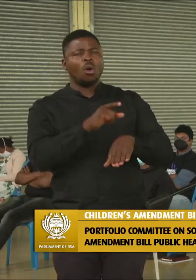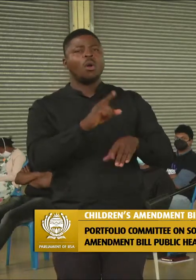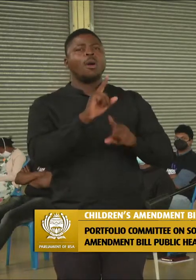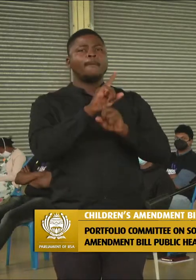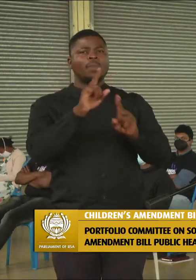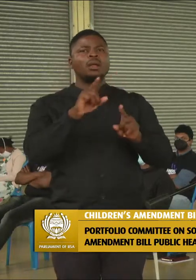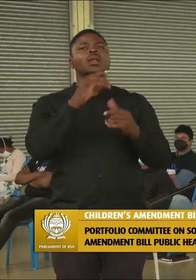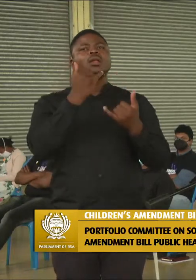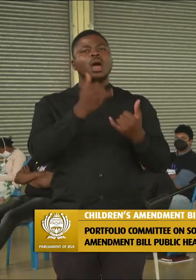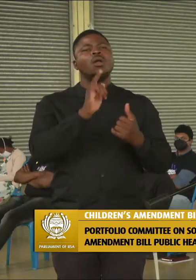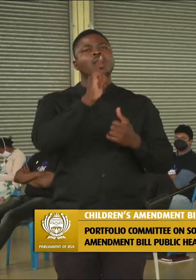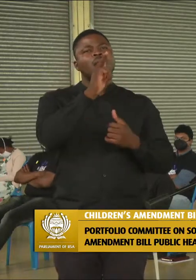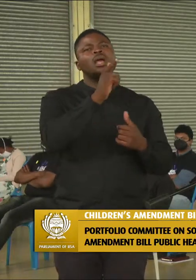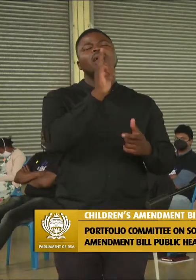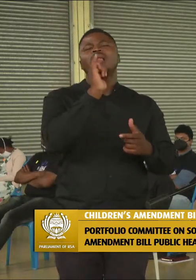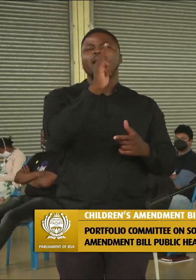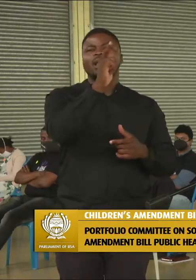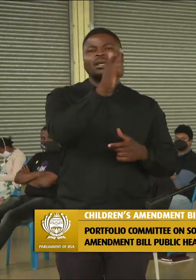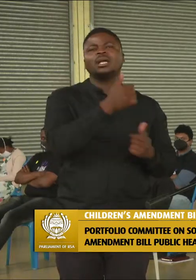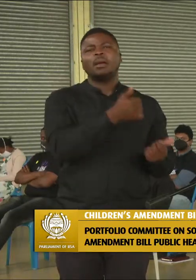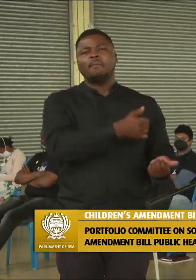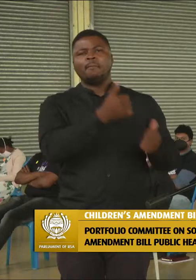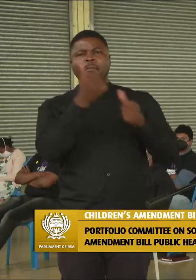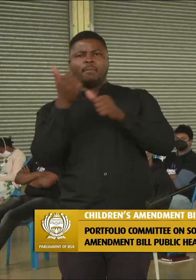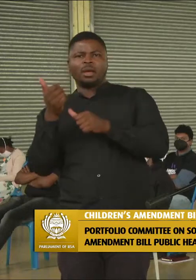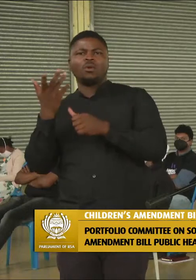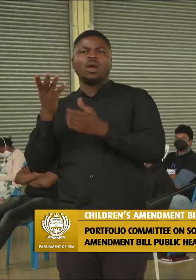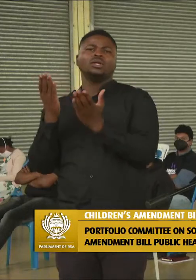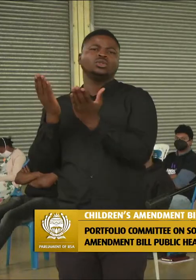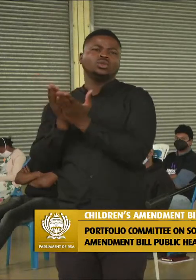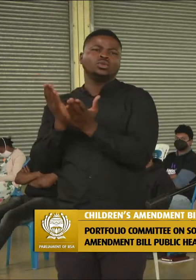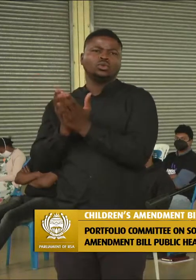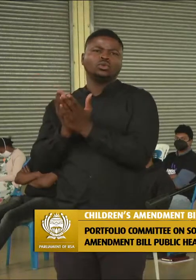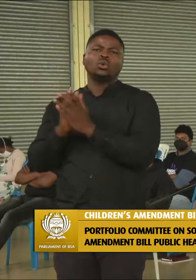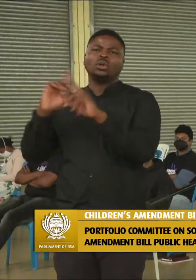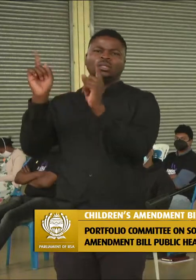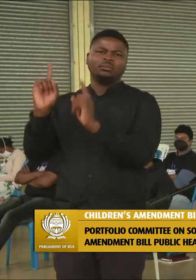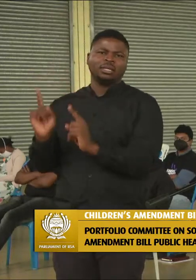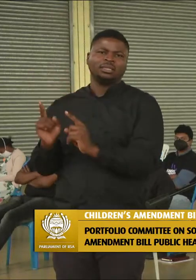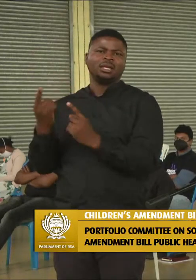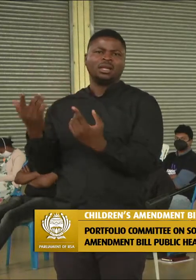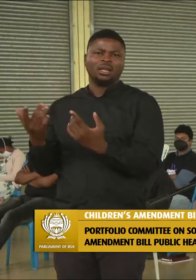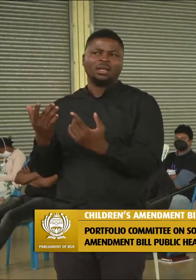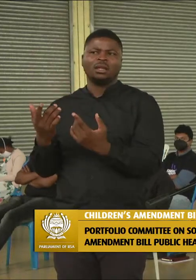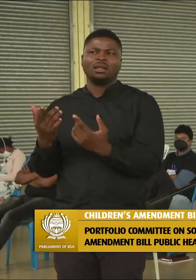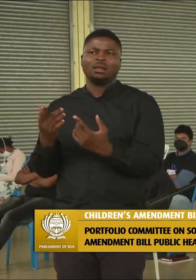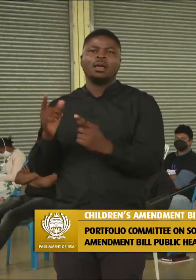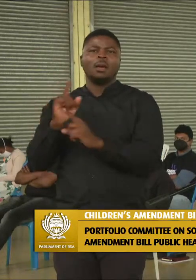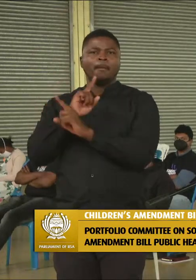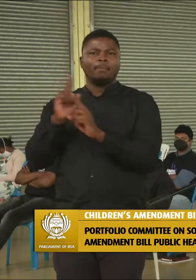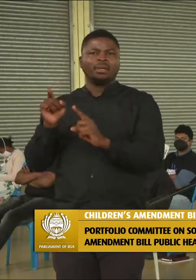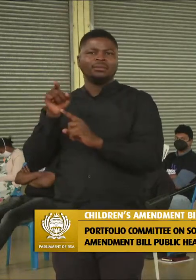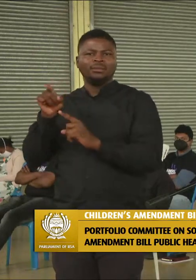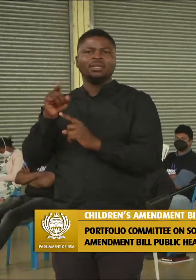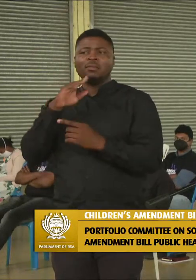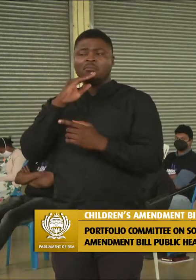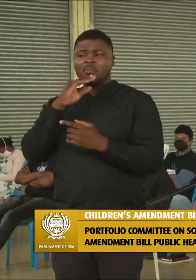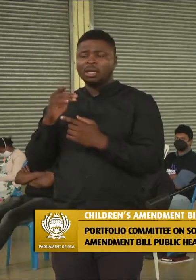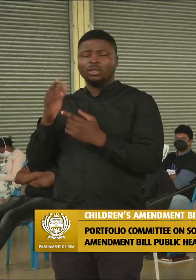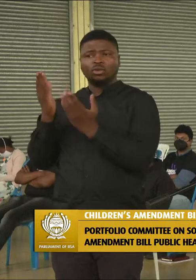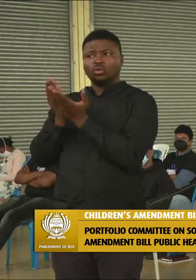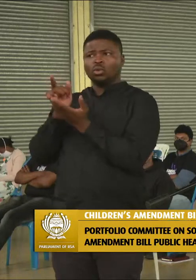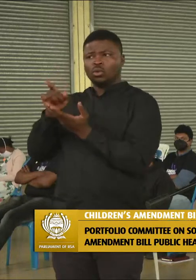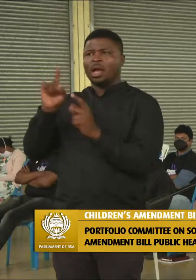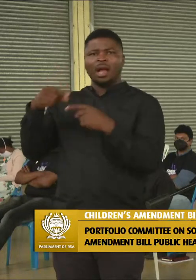esikoleni seingane ezinaleyo condition uthola ukuthi ngaleso sikhathi kulezo ikole ayisa acceptwa ngenxa ukuthi